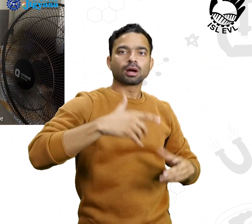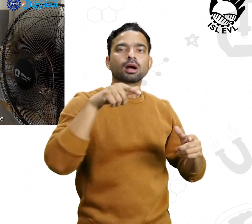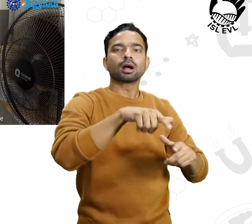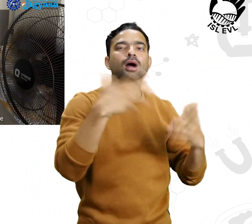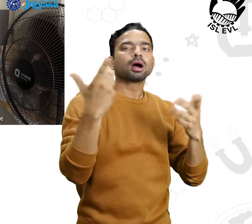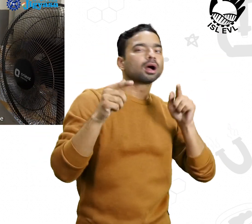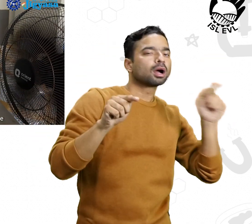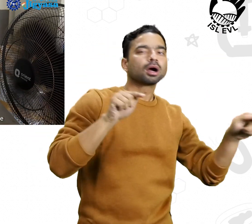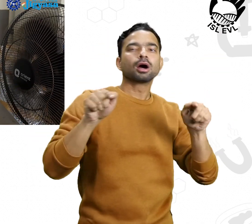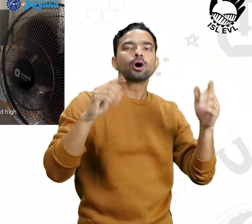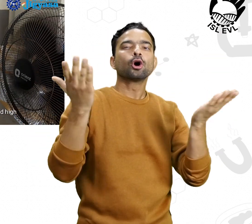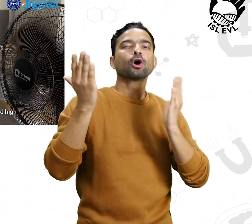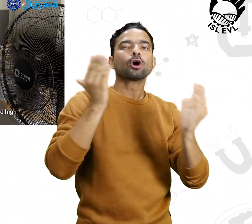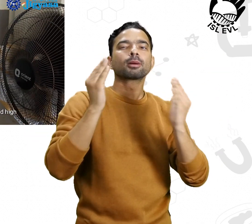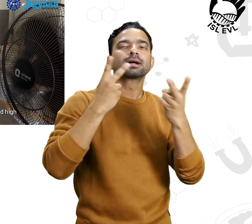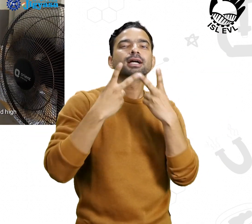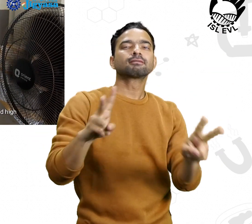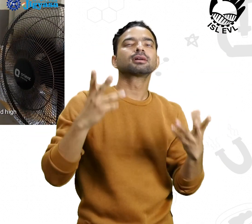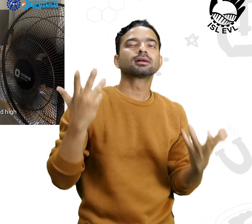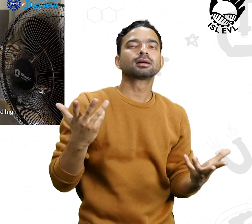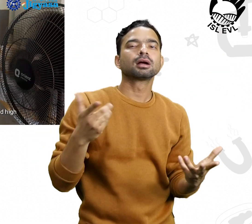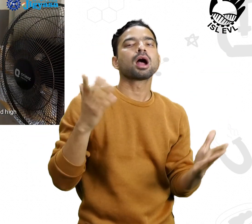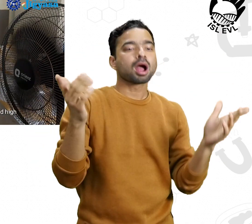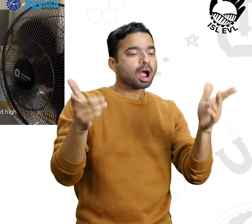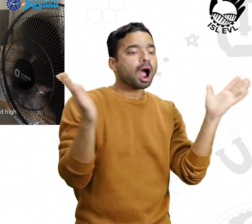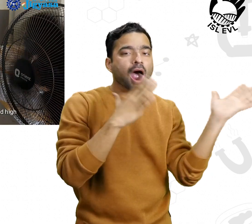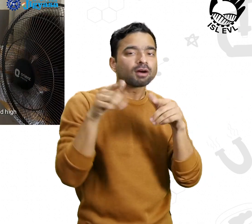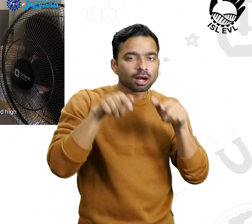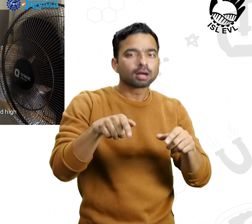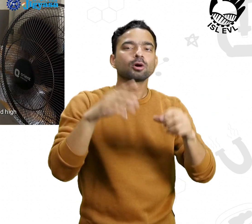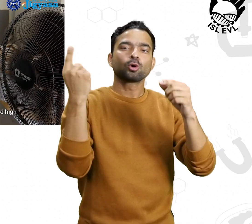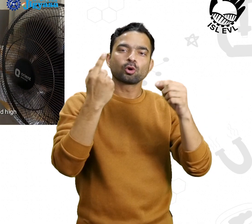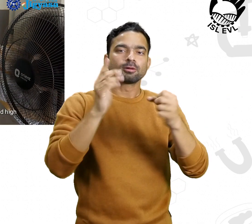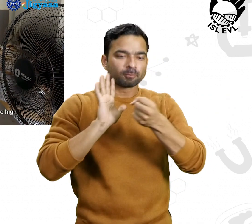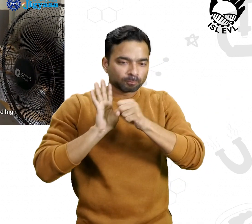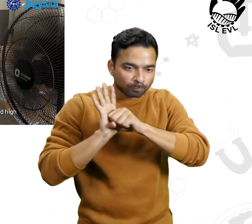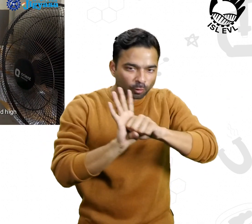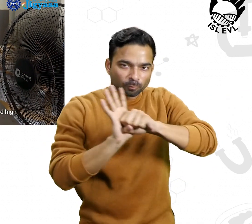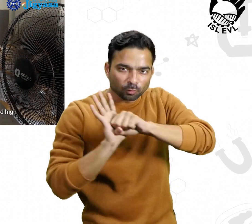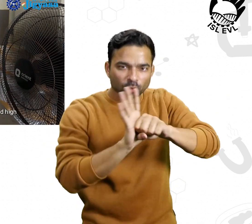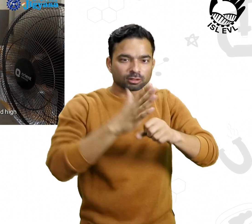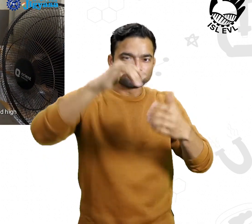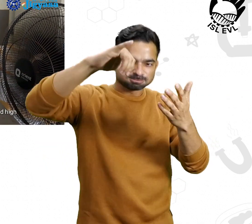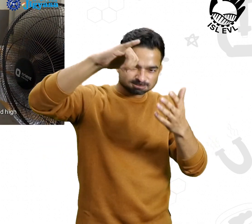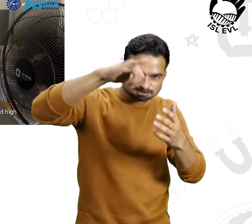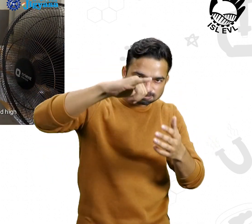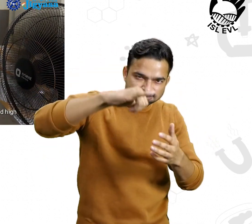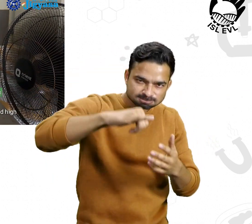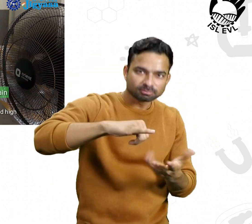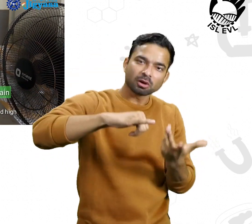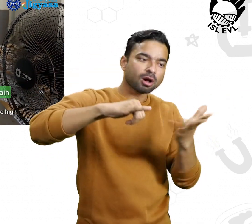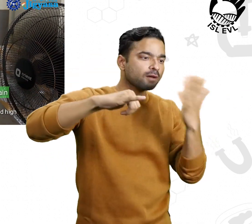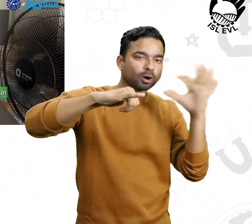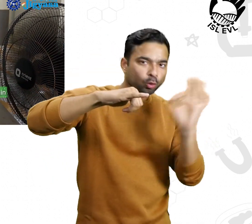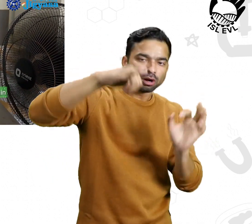surface, and hence there will be low pressure on the top surface and high pressure on the bottom surface.